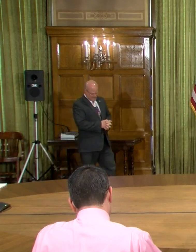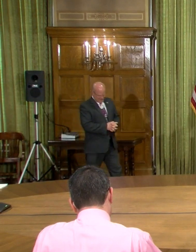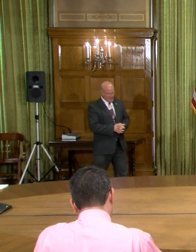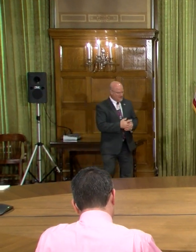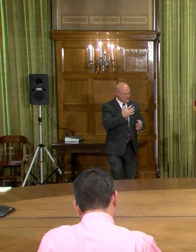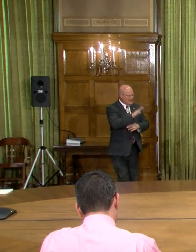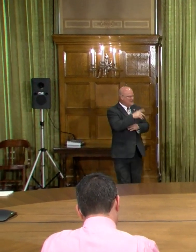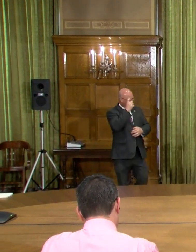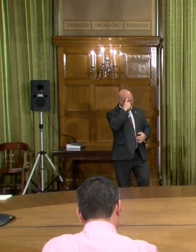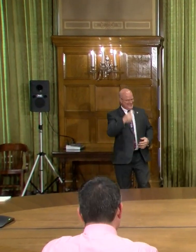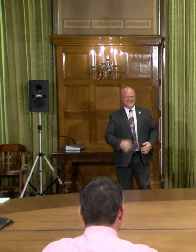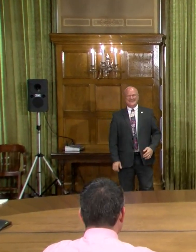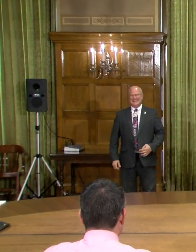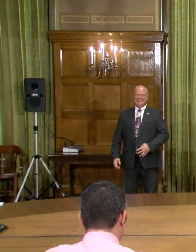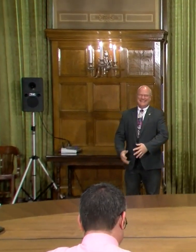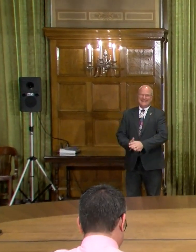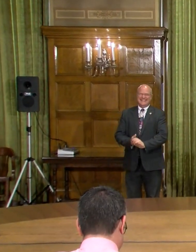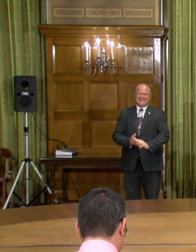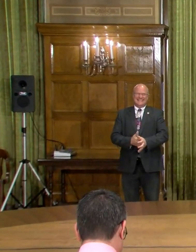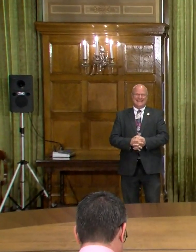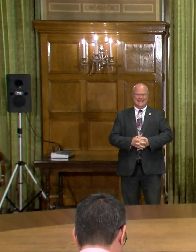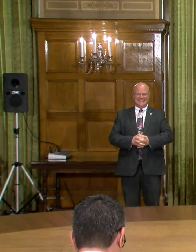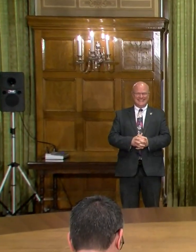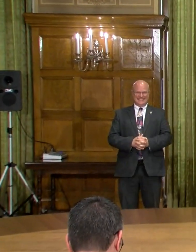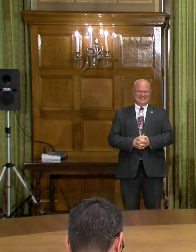Good afternoon, Eddie. Good afternoon,